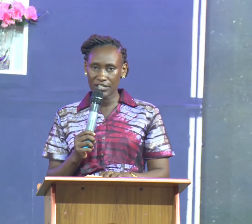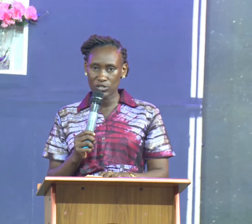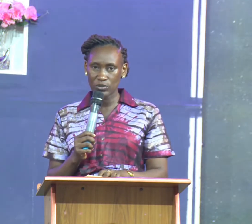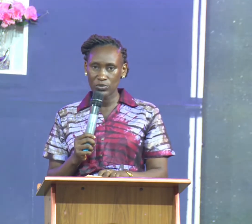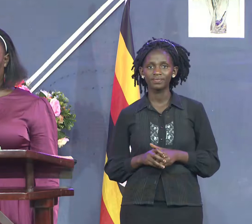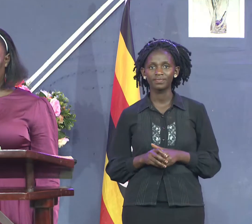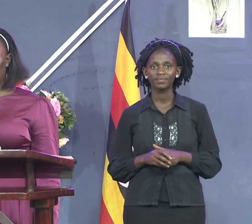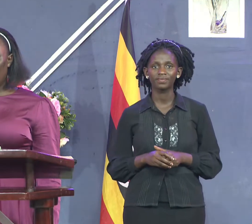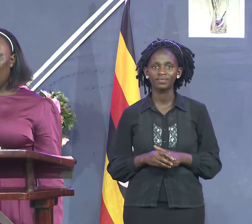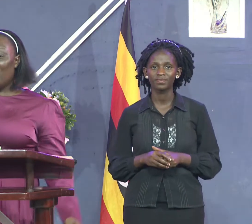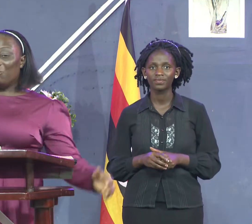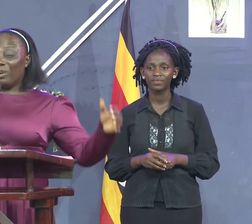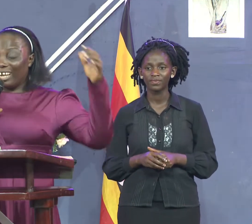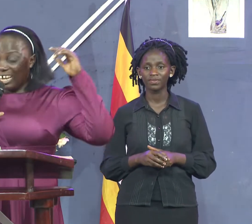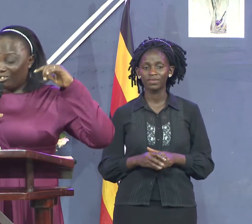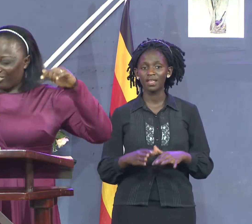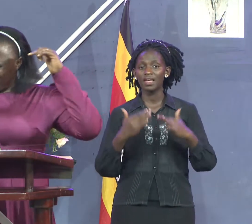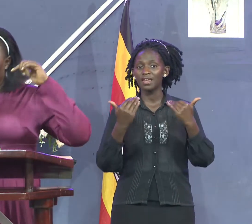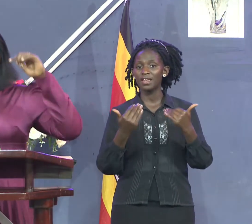haven't understood.